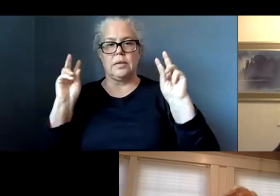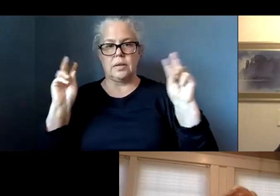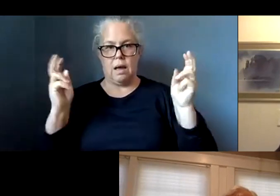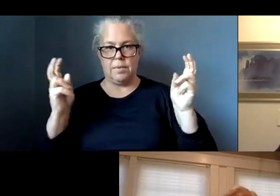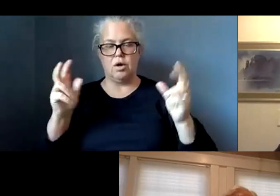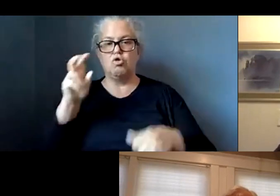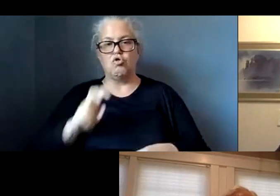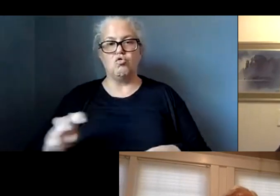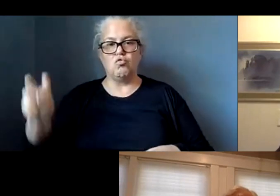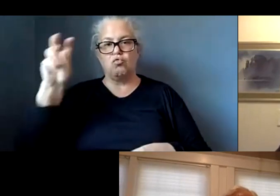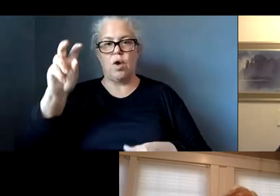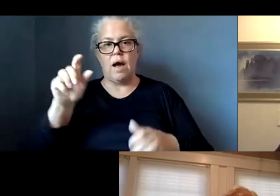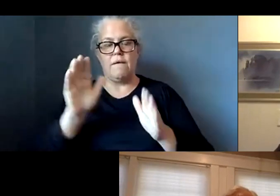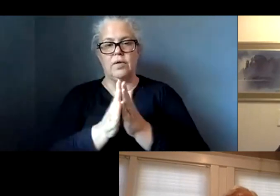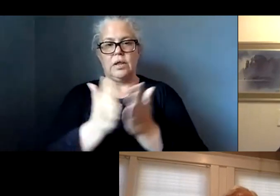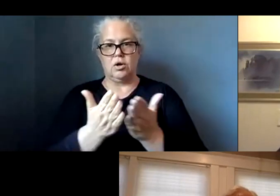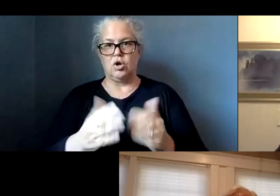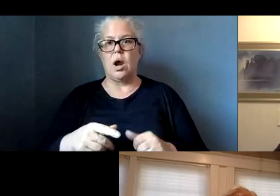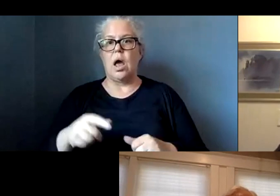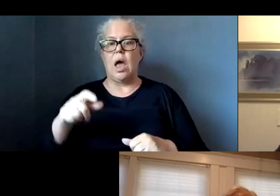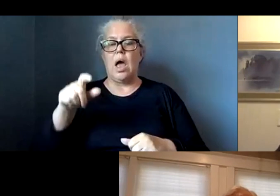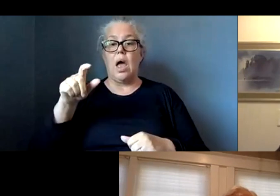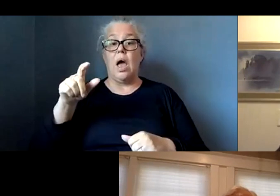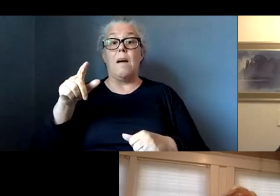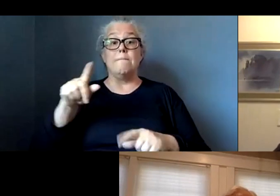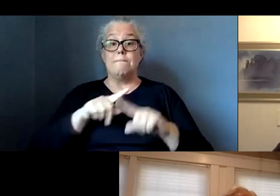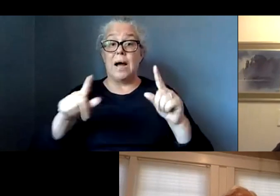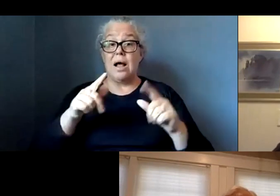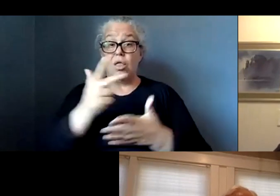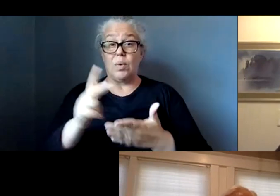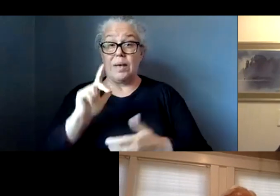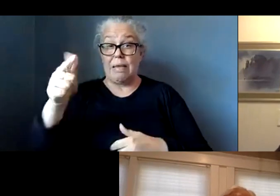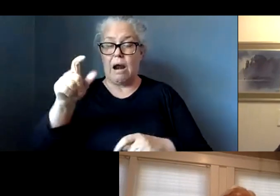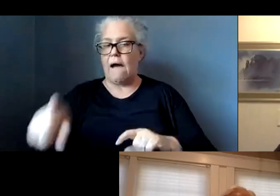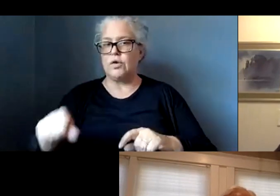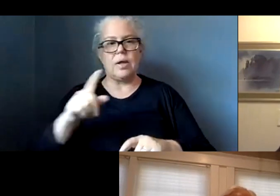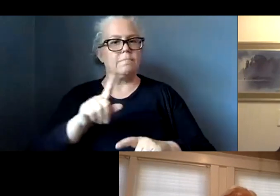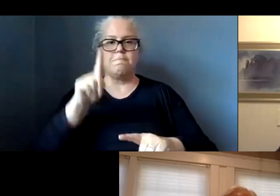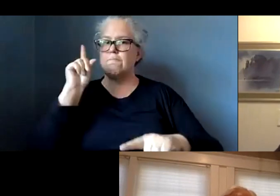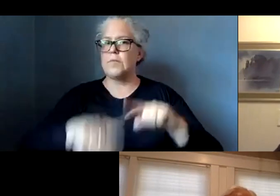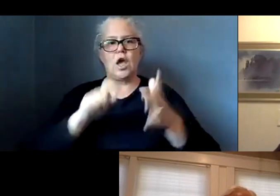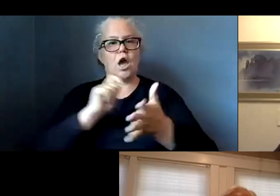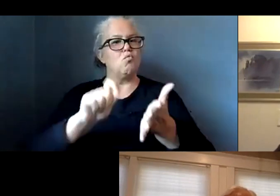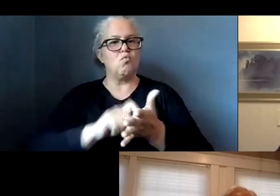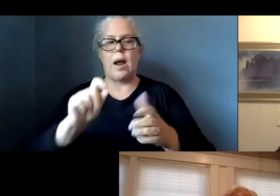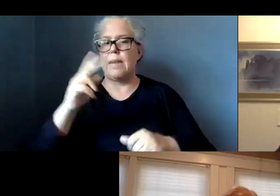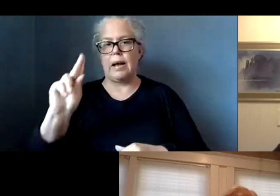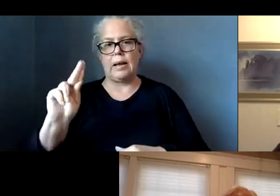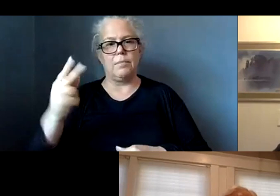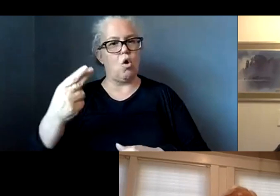I had to institute a moratorium on pieces about Kiplin Hall because it was all my students wanted to write